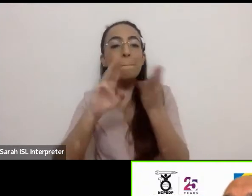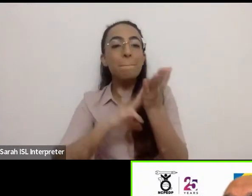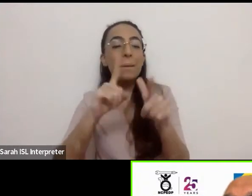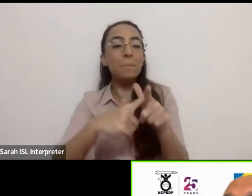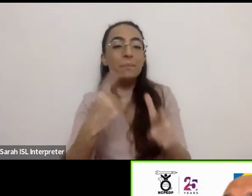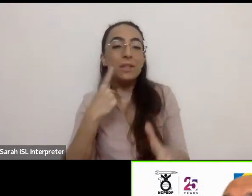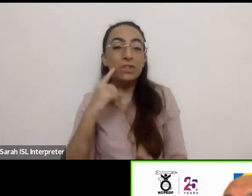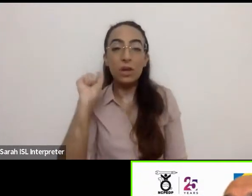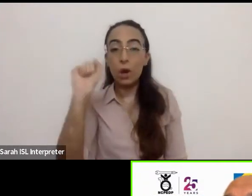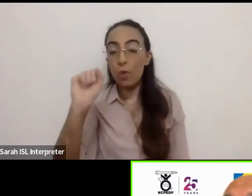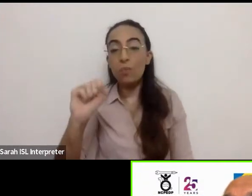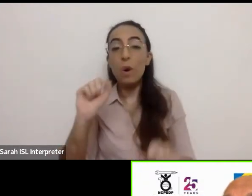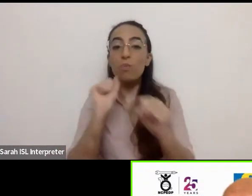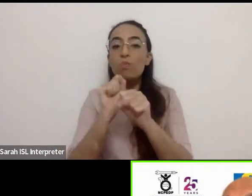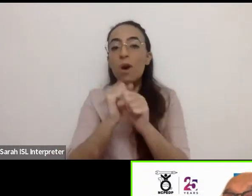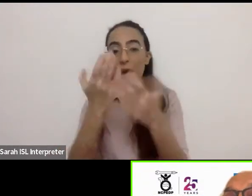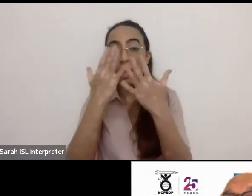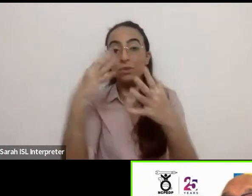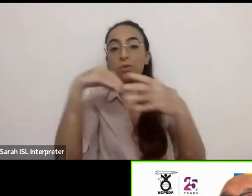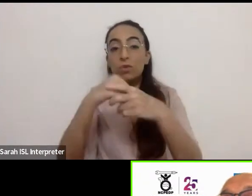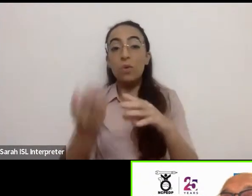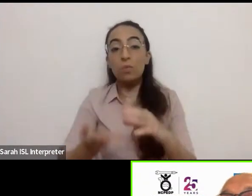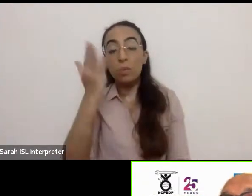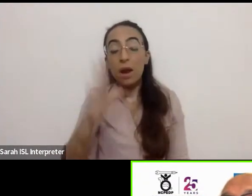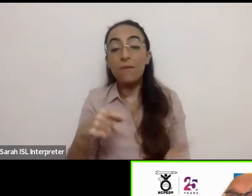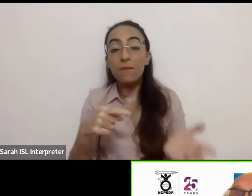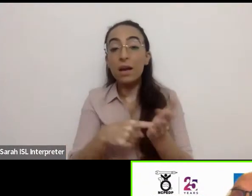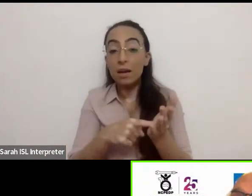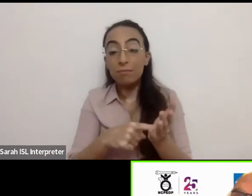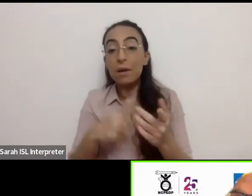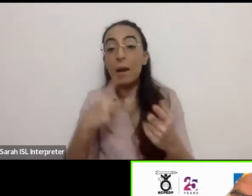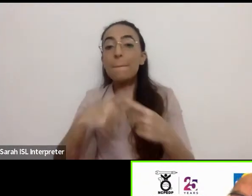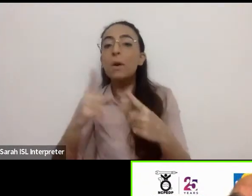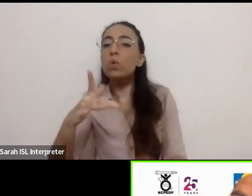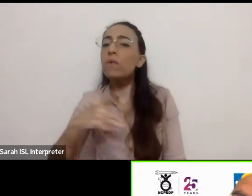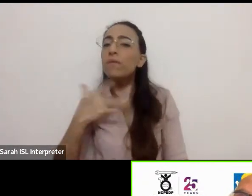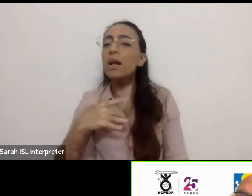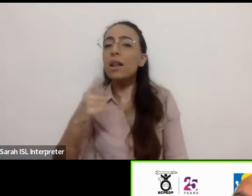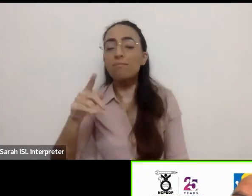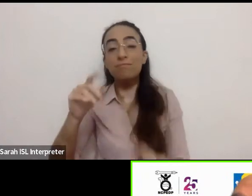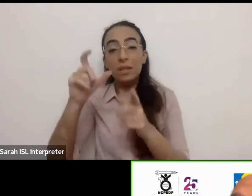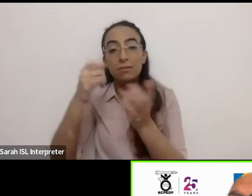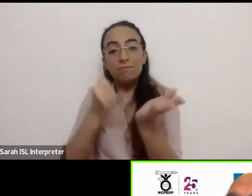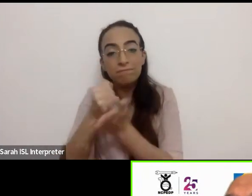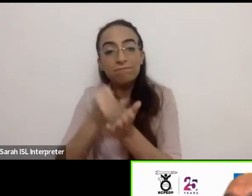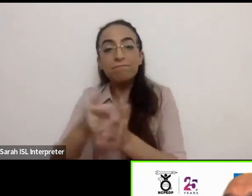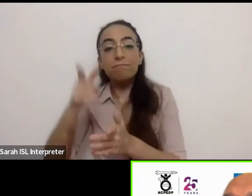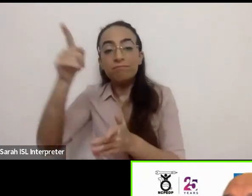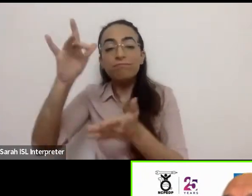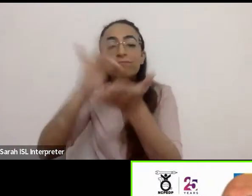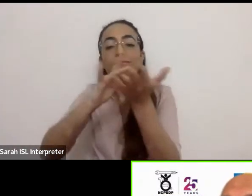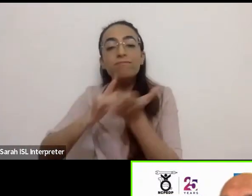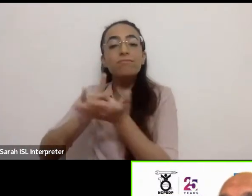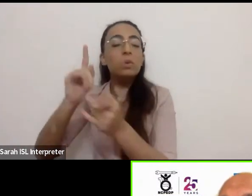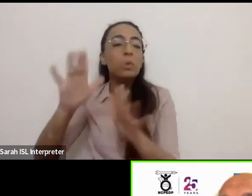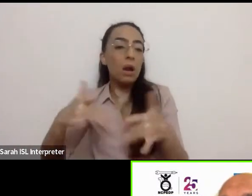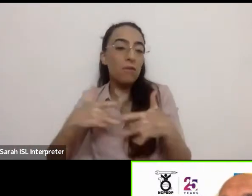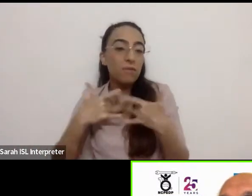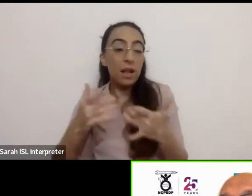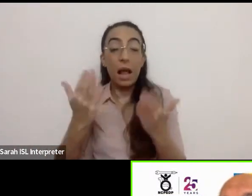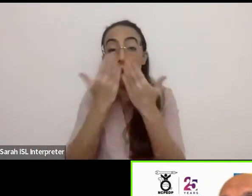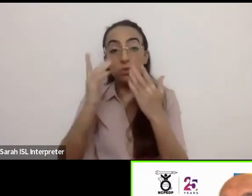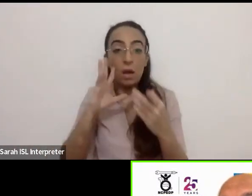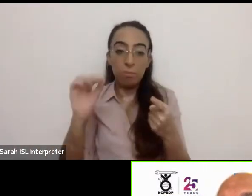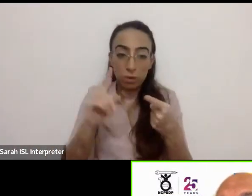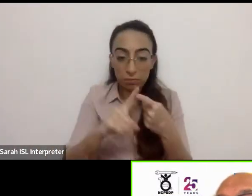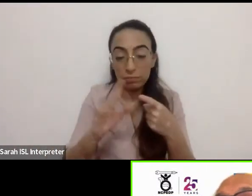on NCPEDP, we realized that employment is probably the last of the stuff. We have to do a lot of prerequisites, including education as one of